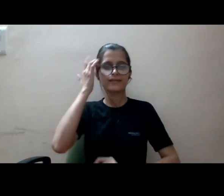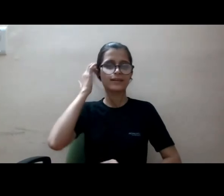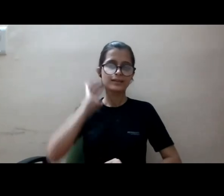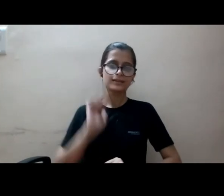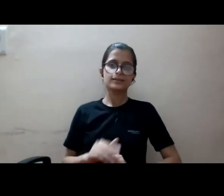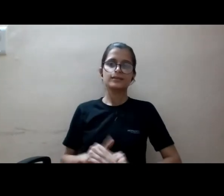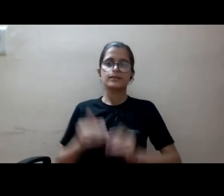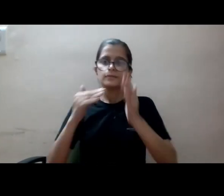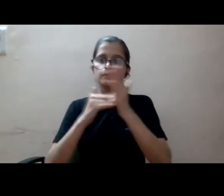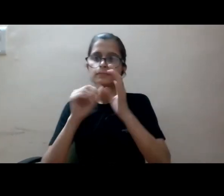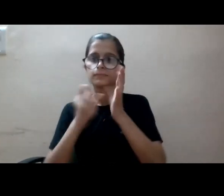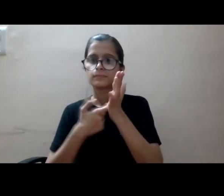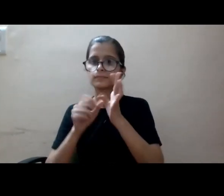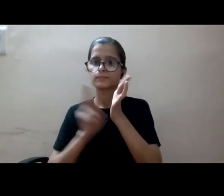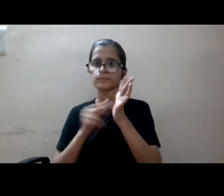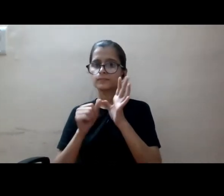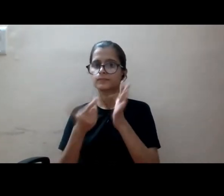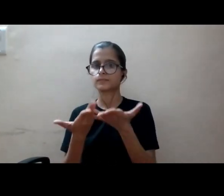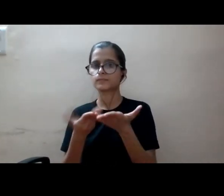Zarana, can you please unmute yourself?